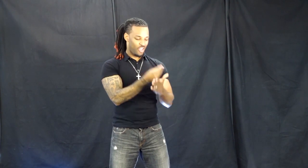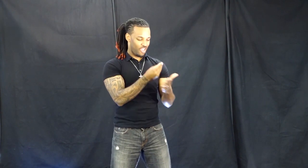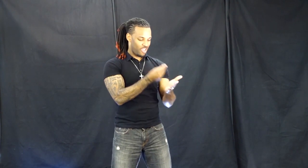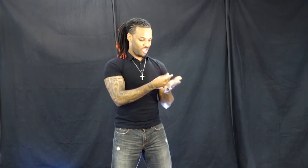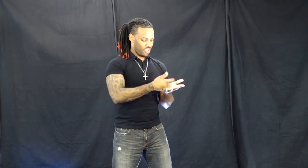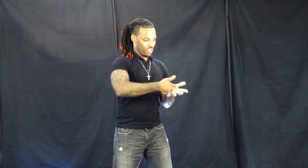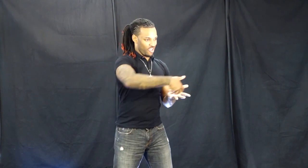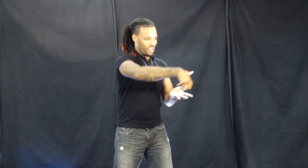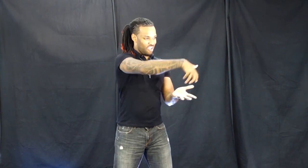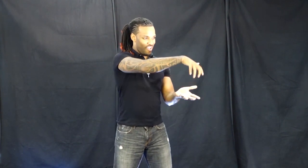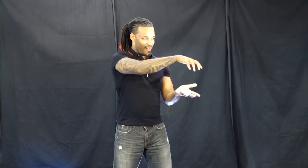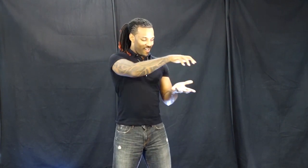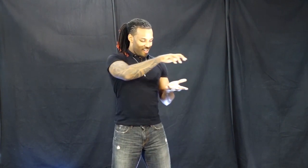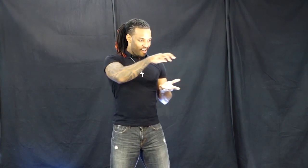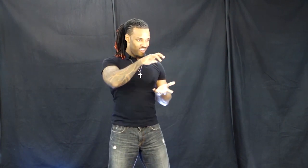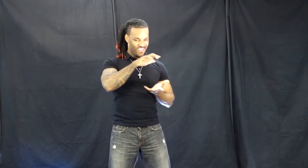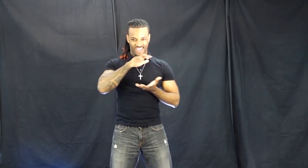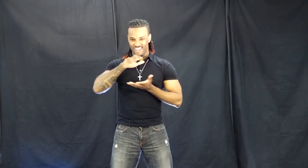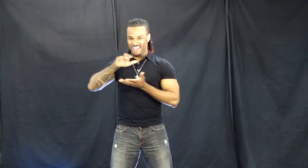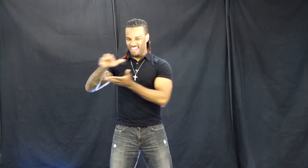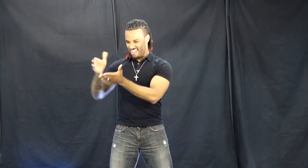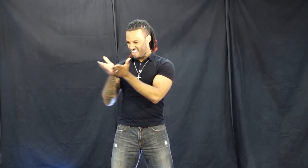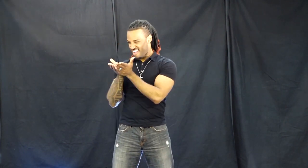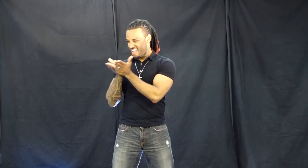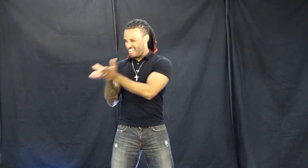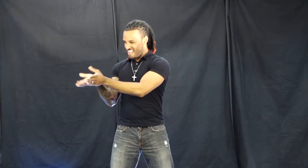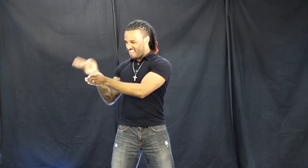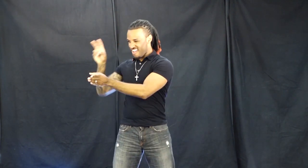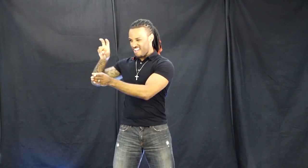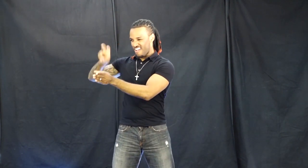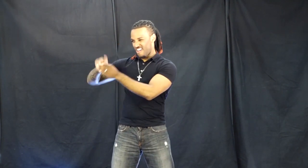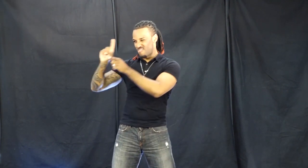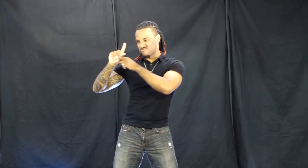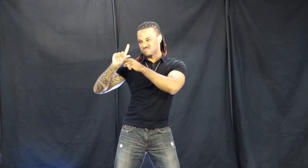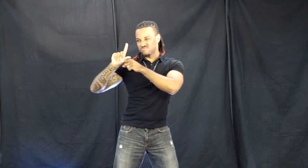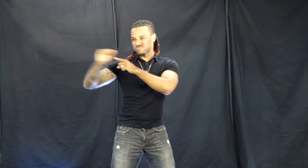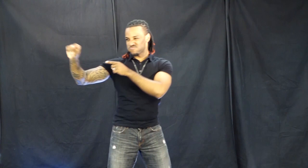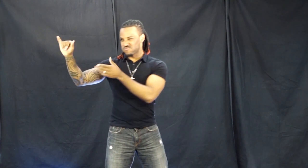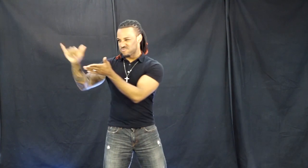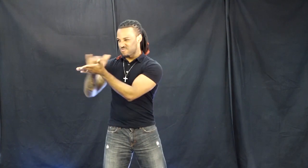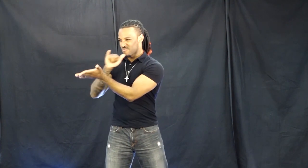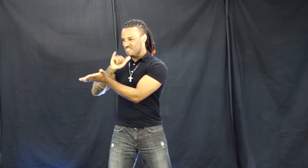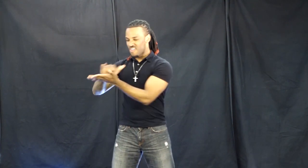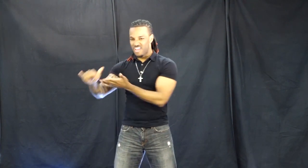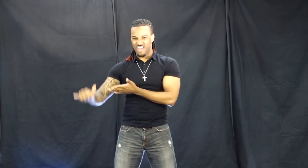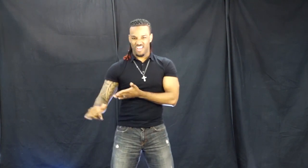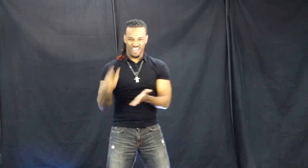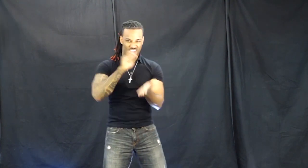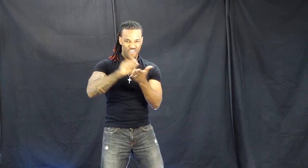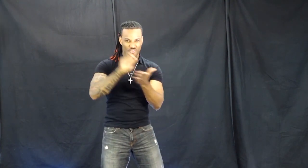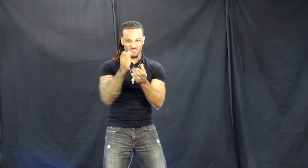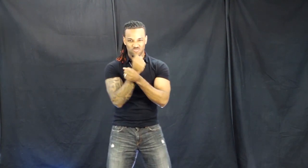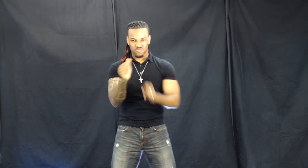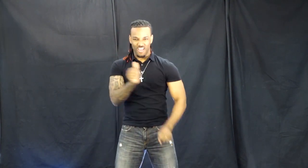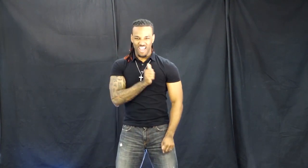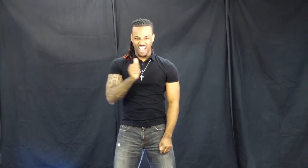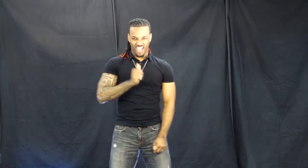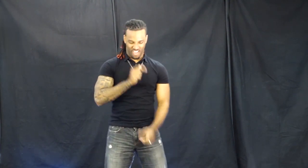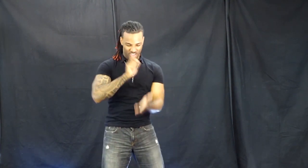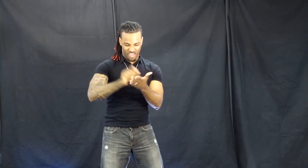raised enough for me to book passage on a ship that was New York bound. I wrote my way out of hell, I wrote